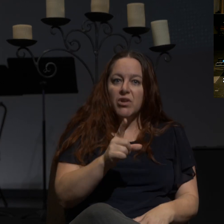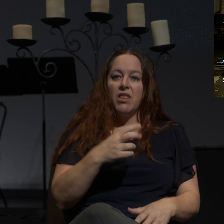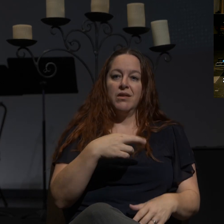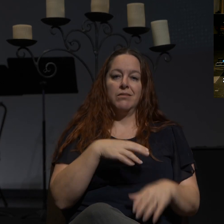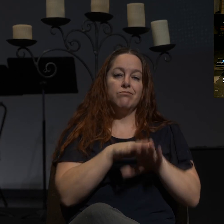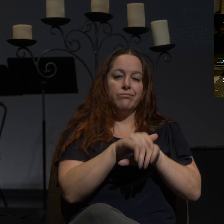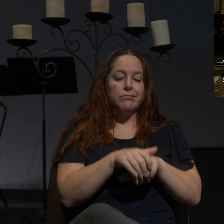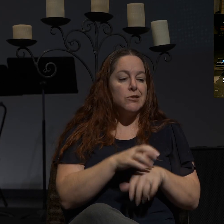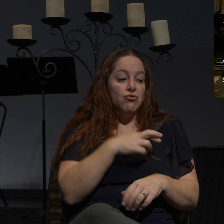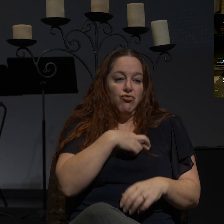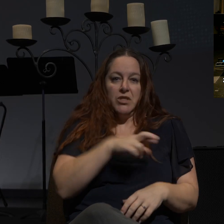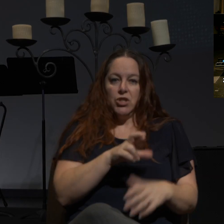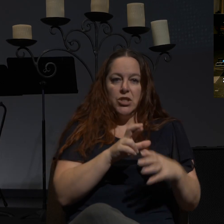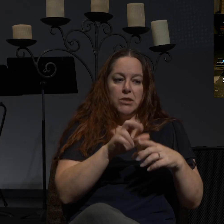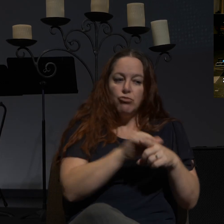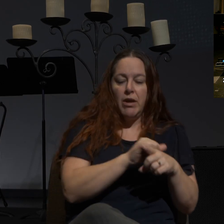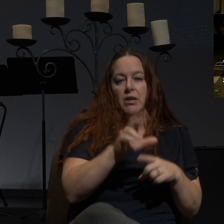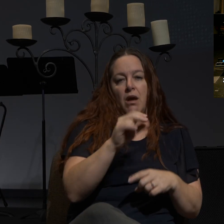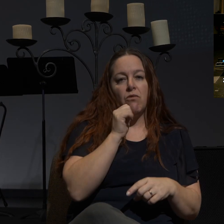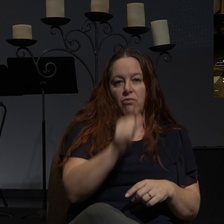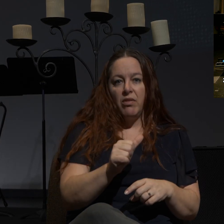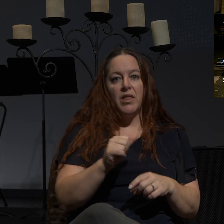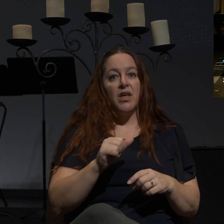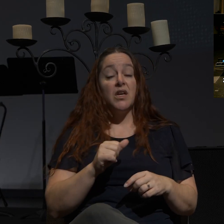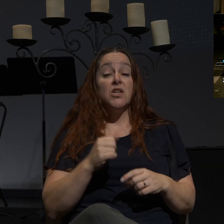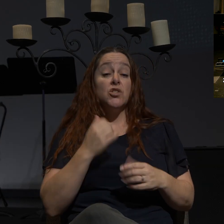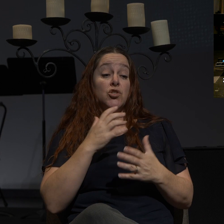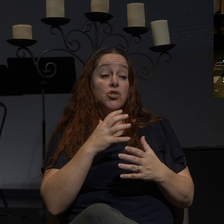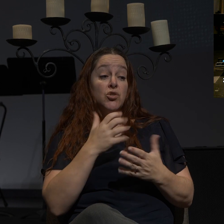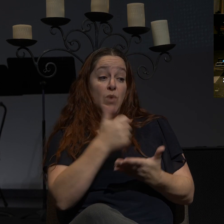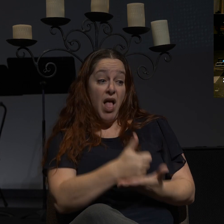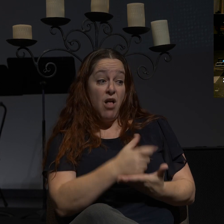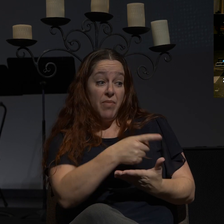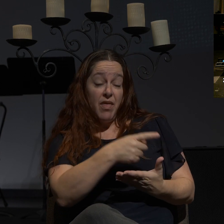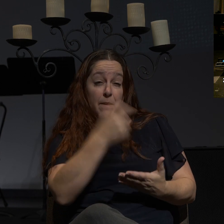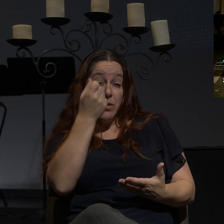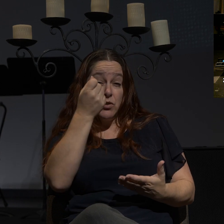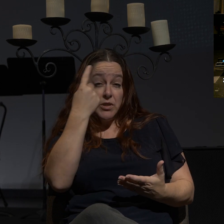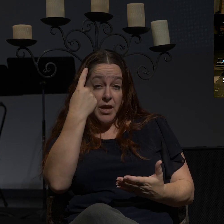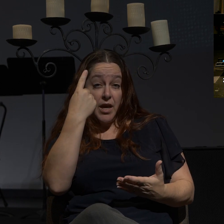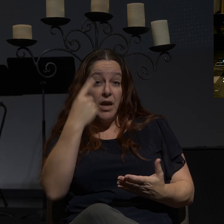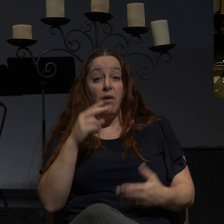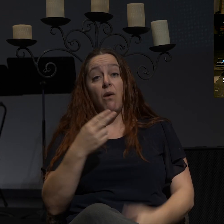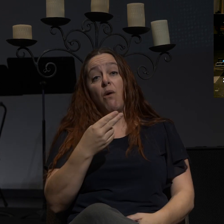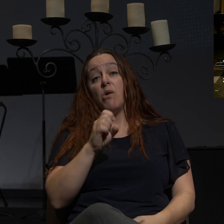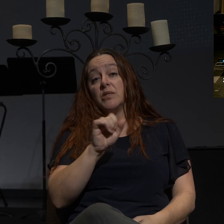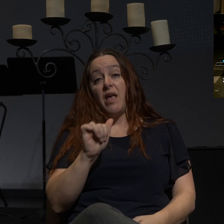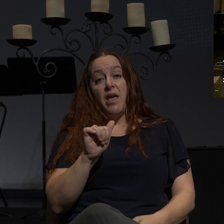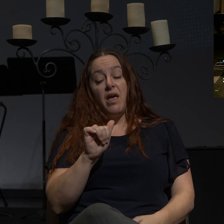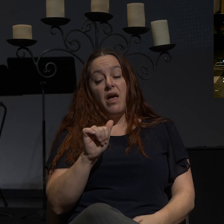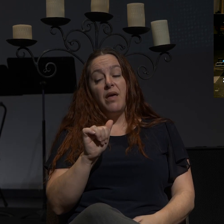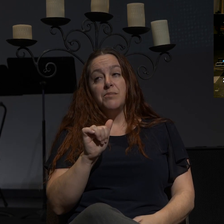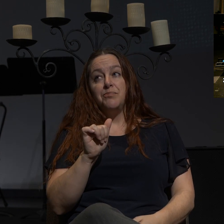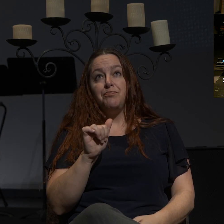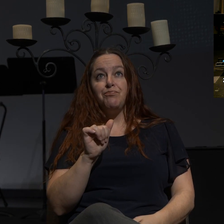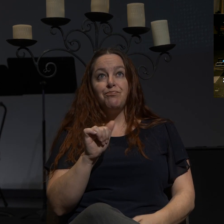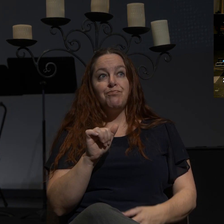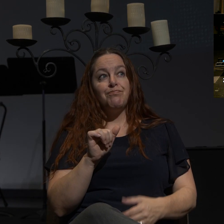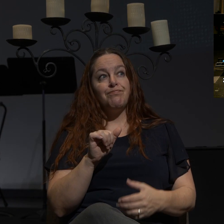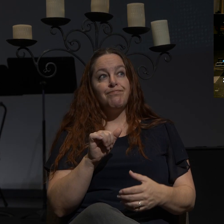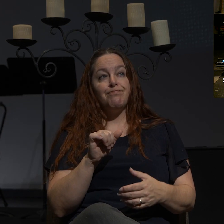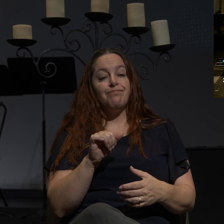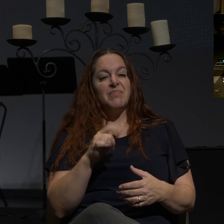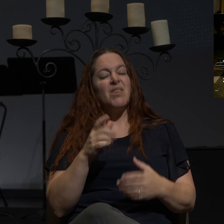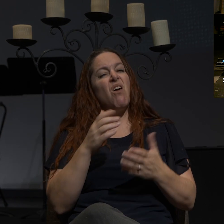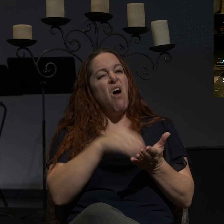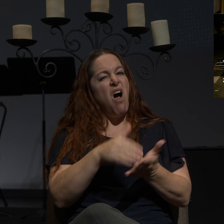And to help Israel catch the understanding of this, Hosea does something that often we see in